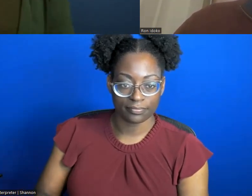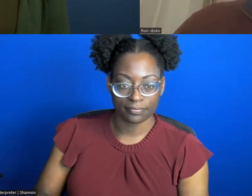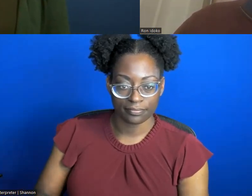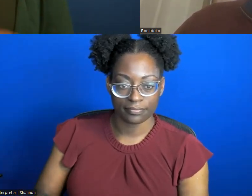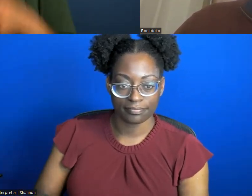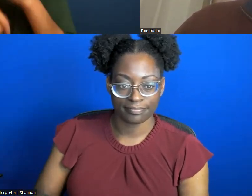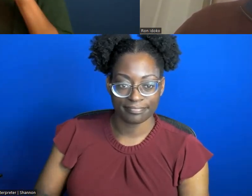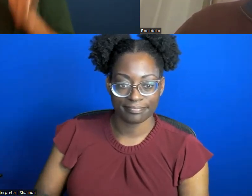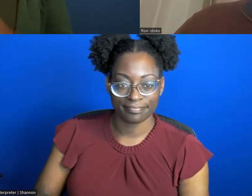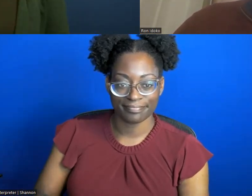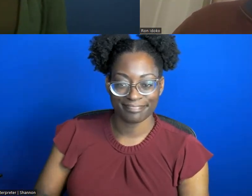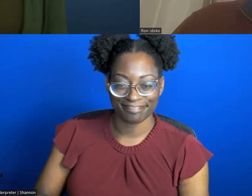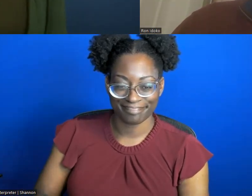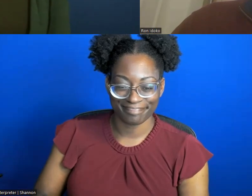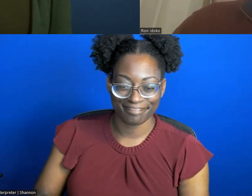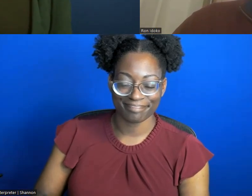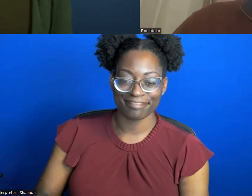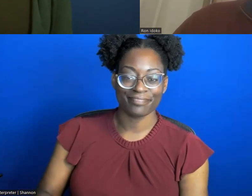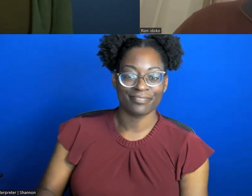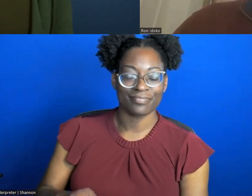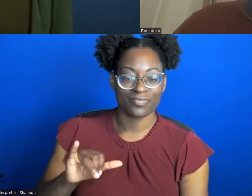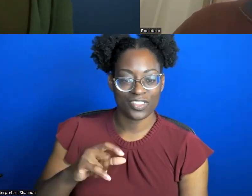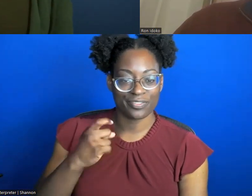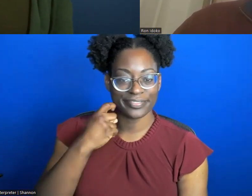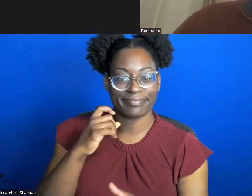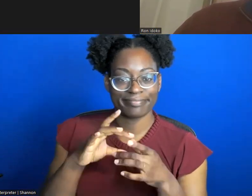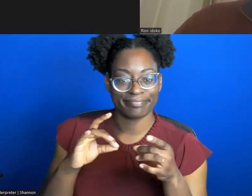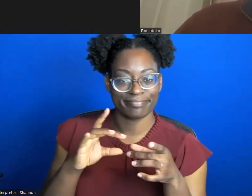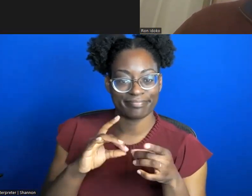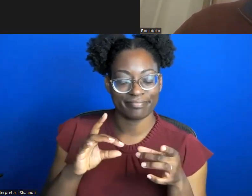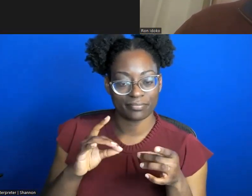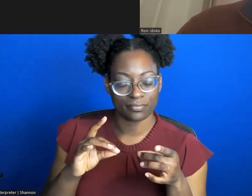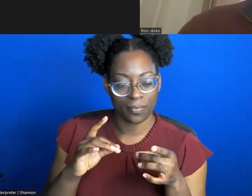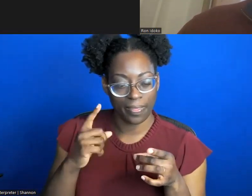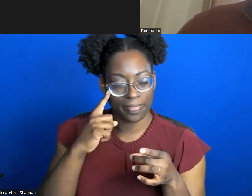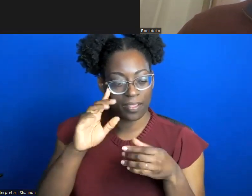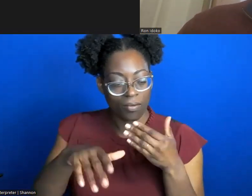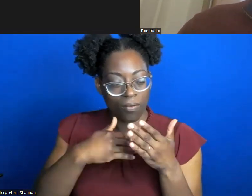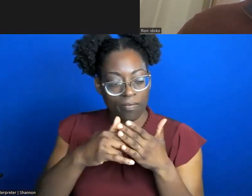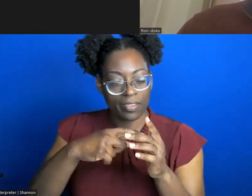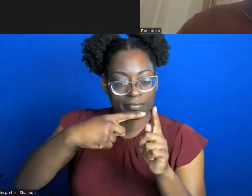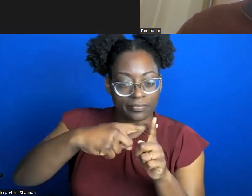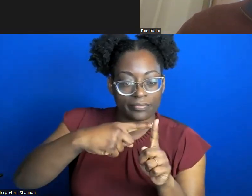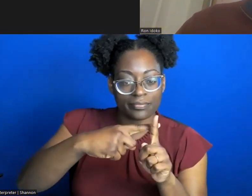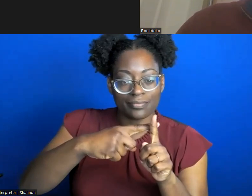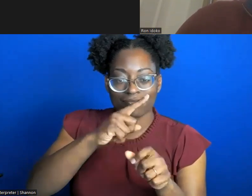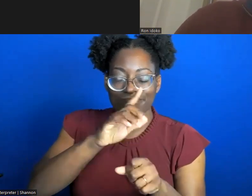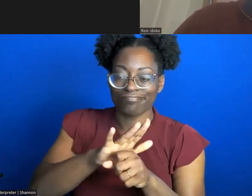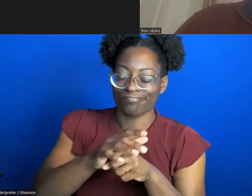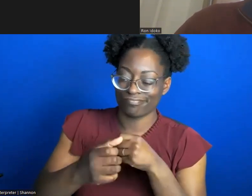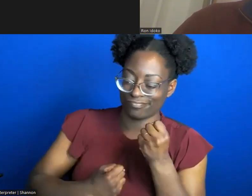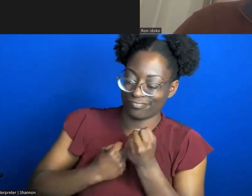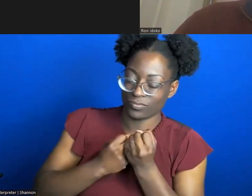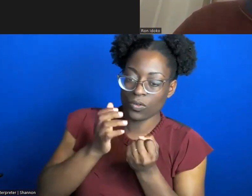strong sense of self-worth and belonging, which we know is all very vital in the development and well-being of people. I'm also mindful too